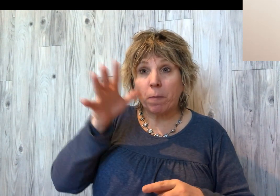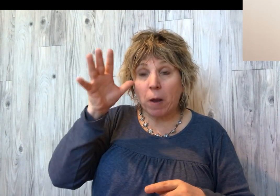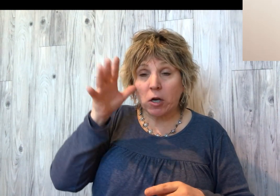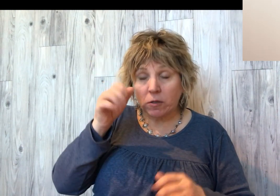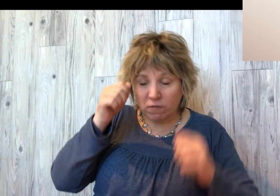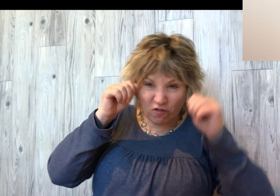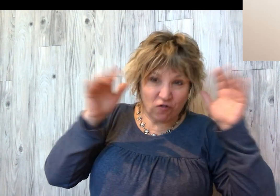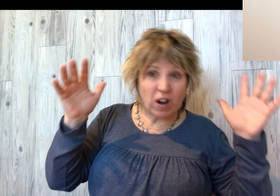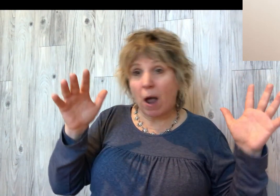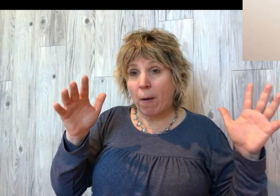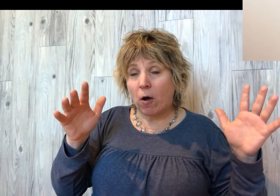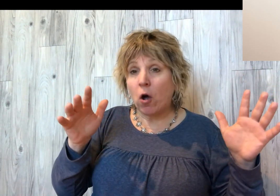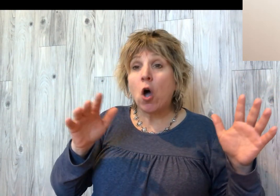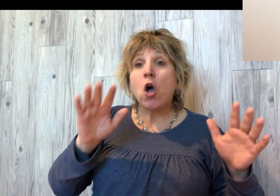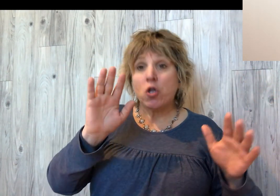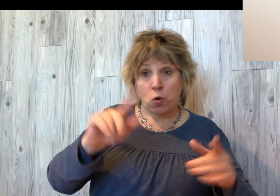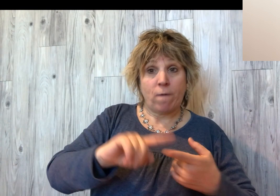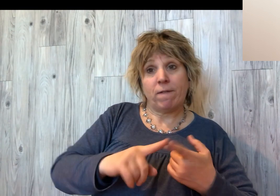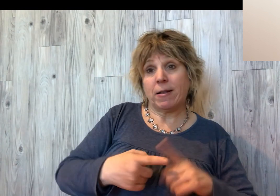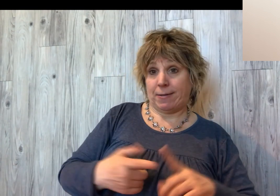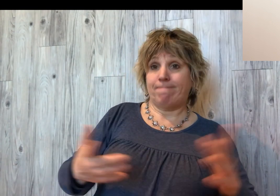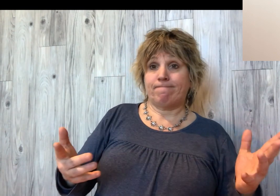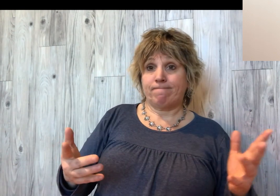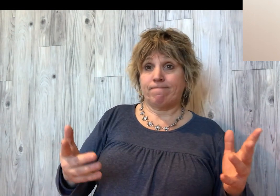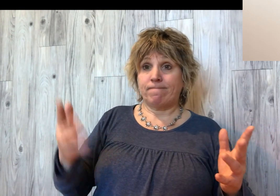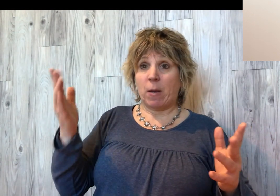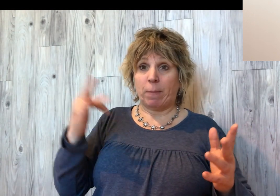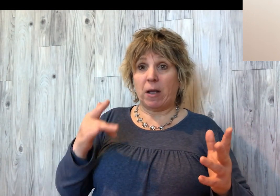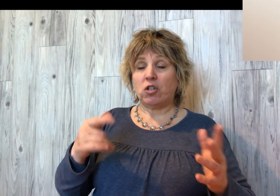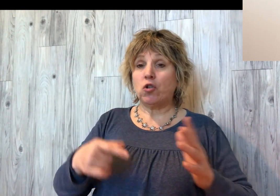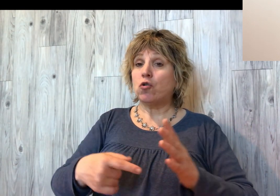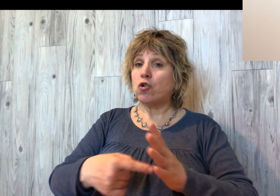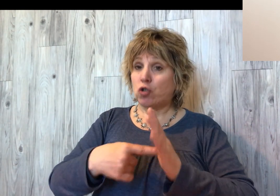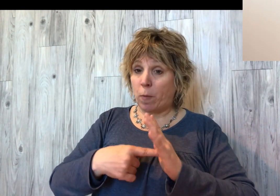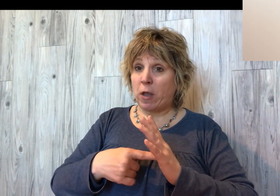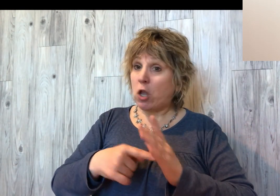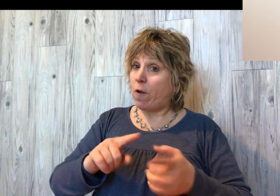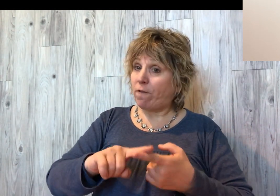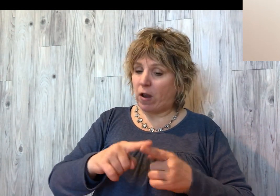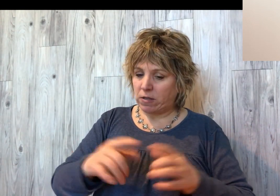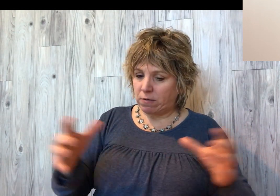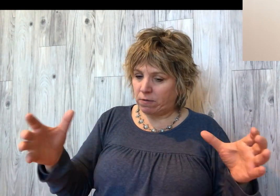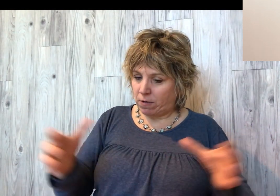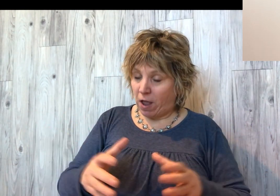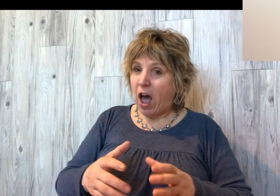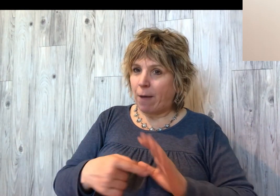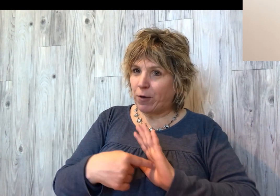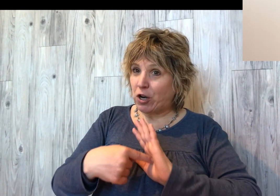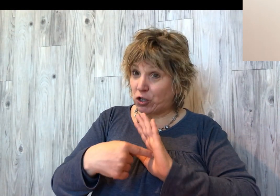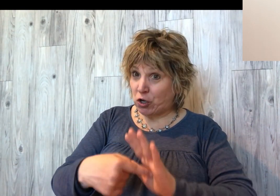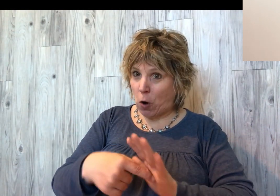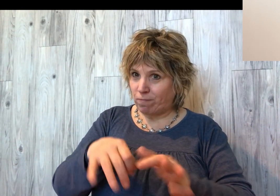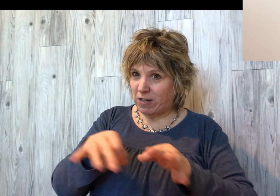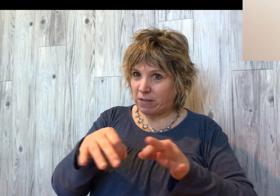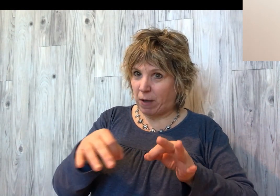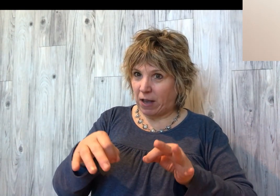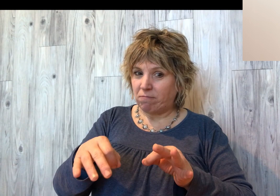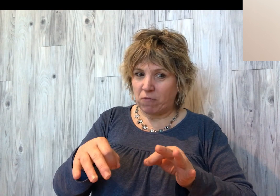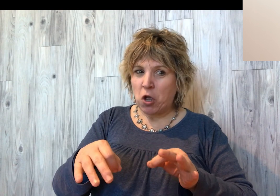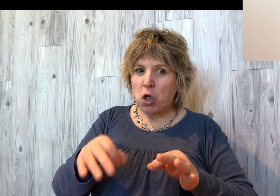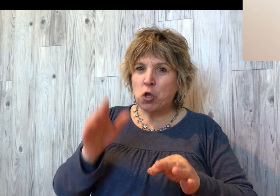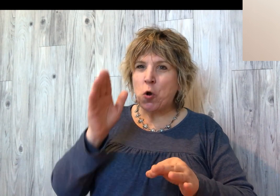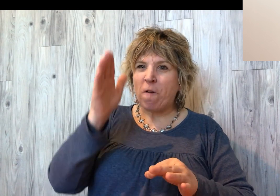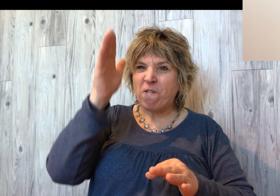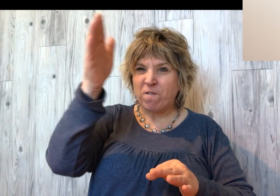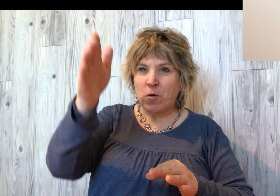parents freak out about who you are friends with. Because you show me your inner circle, I'm gonna show you where you're gonna be in